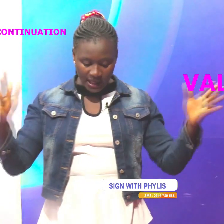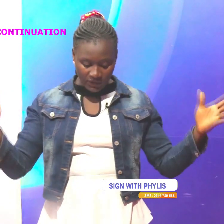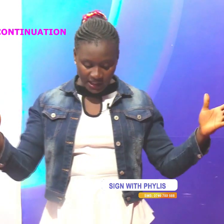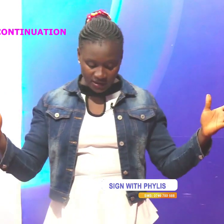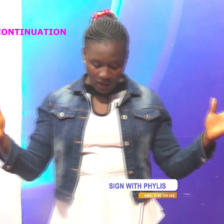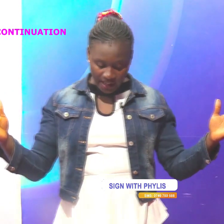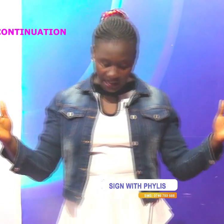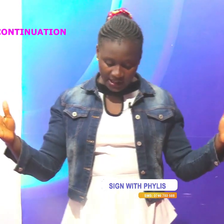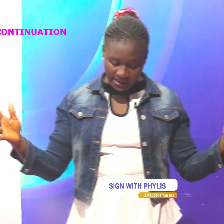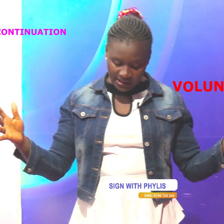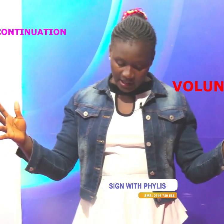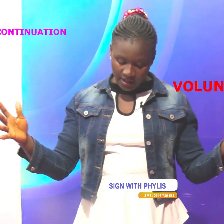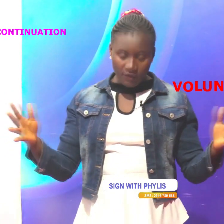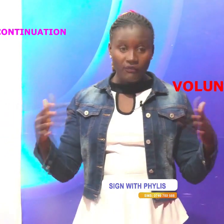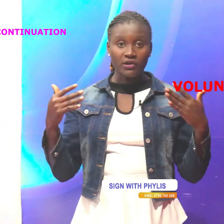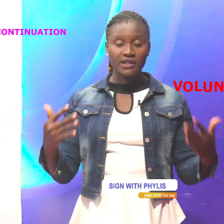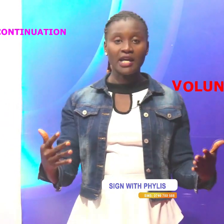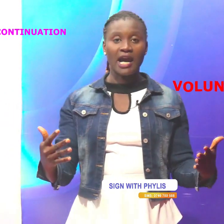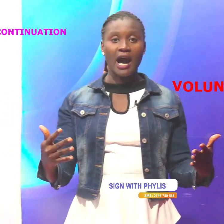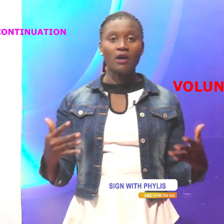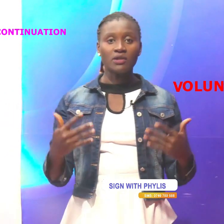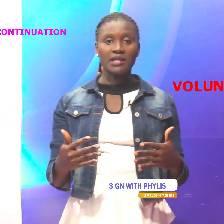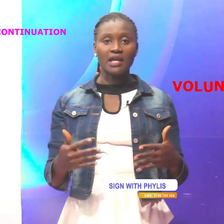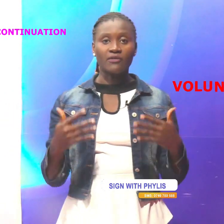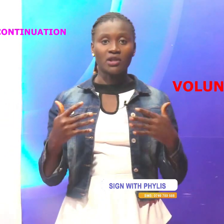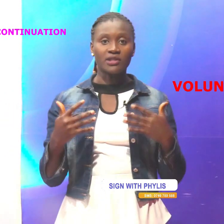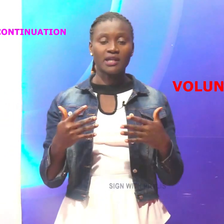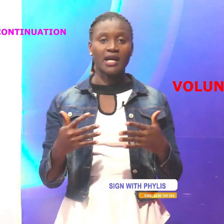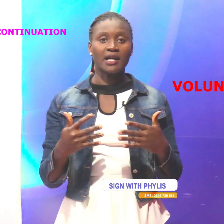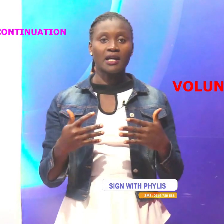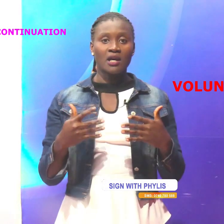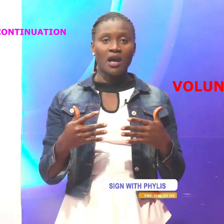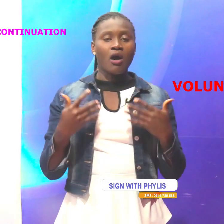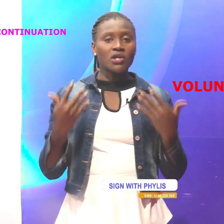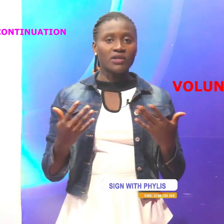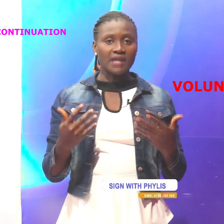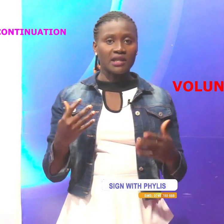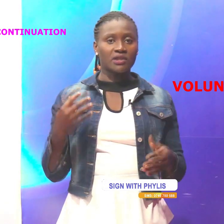next word is volunteer. How do you sign a volunteer? How do we sign? So,